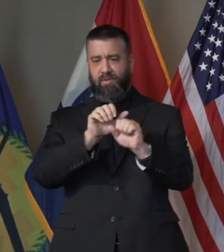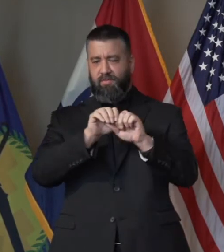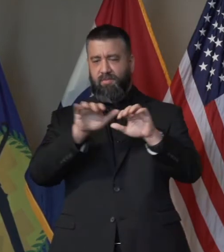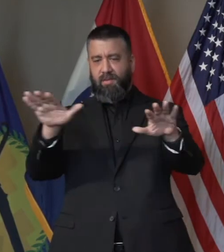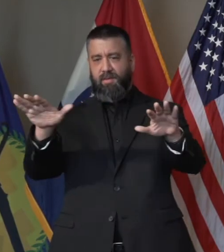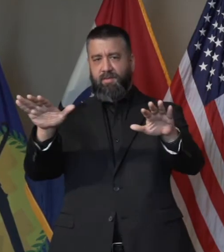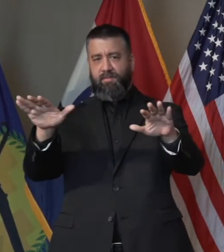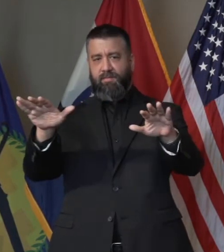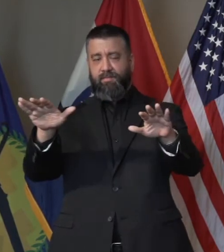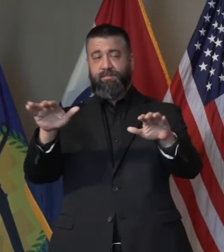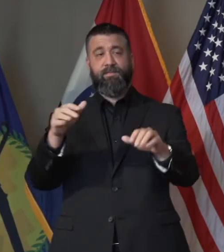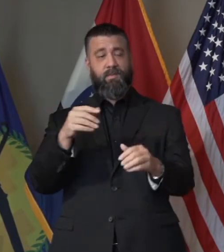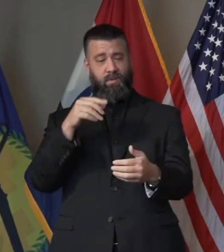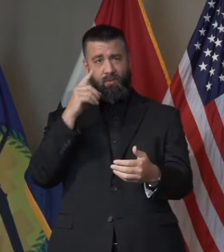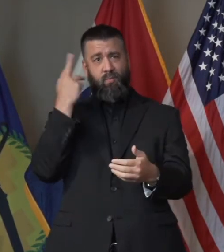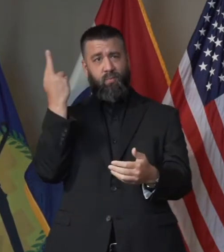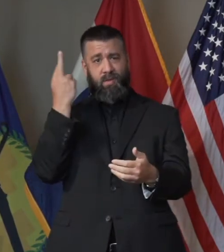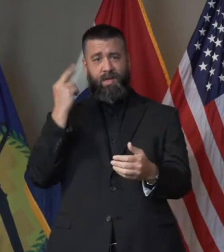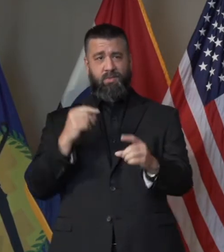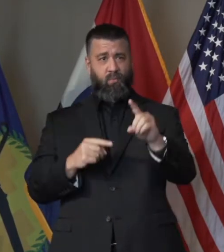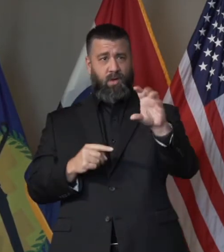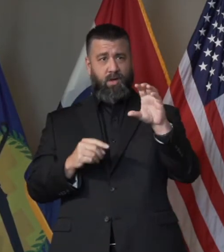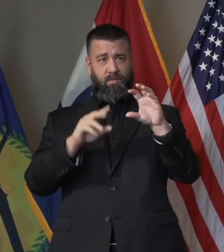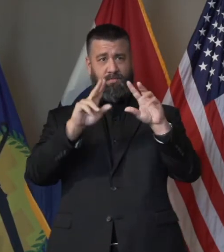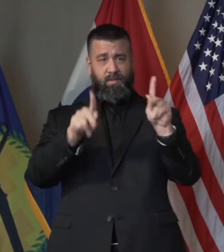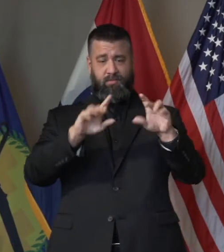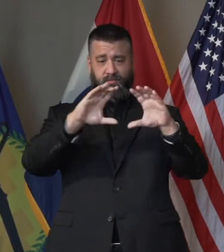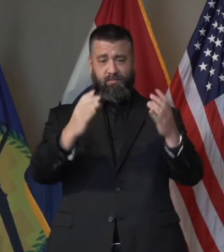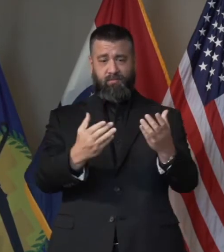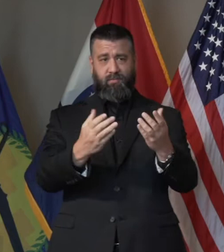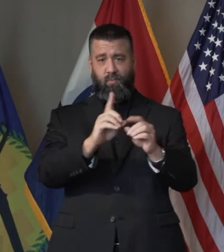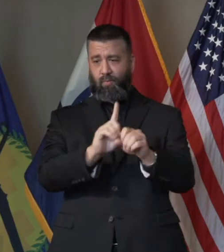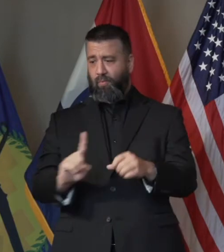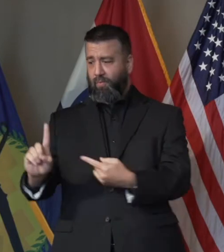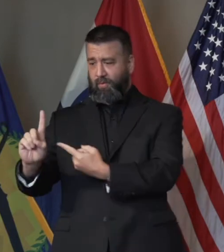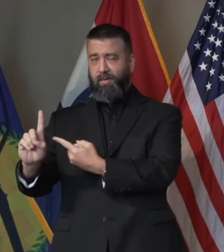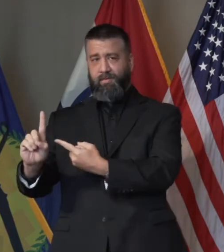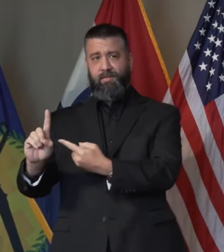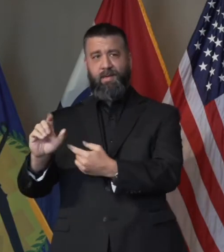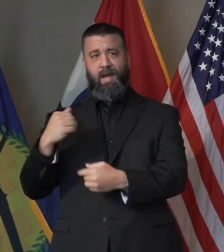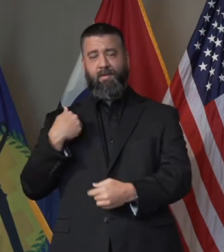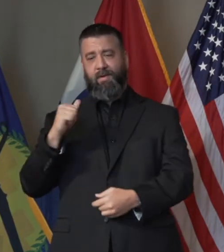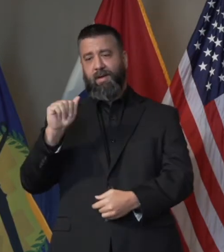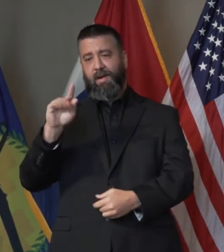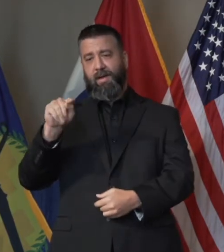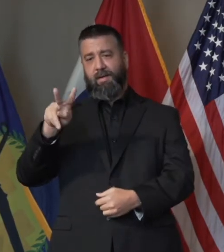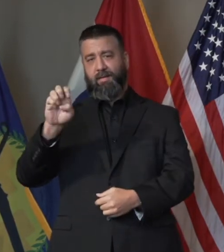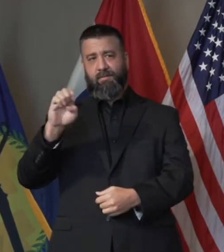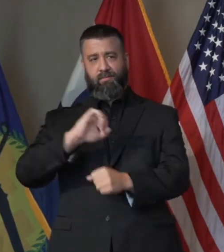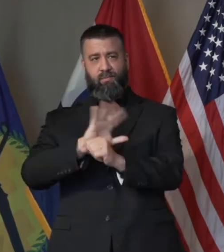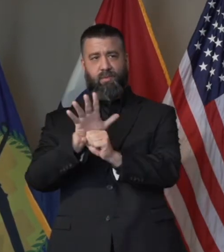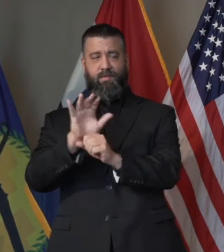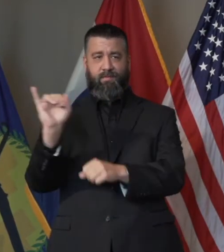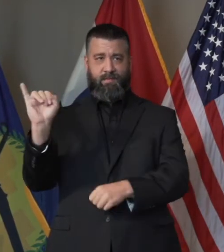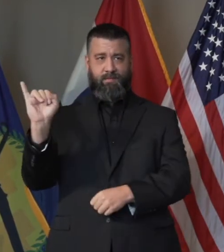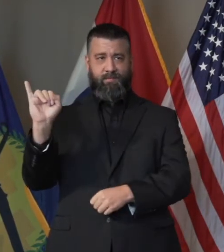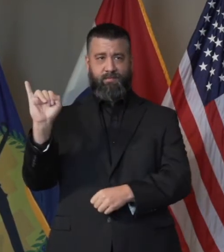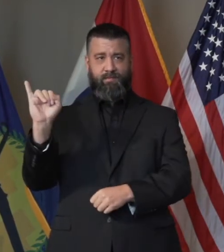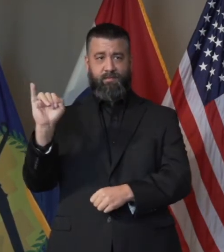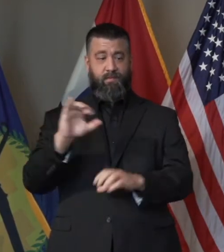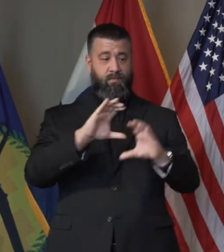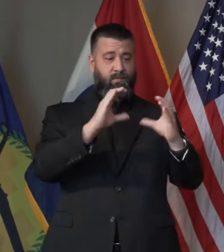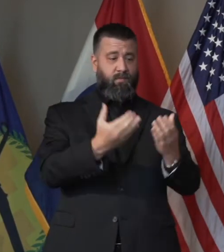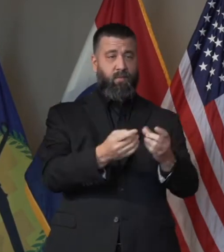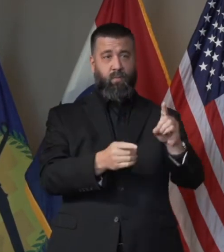1 out of every 100 St. Louis County adult residents had an active COVID-19 infection earlier this fall, while about 5 out of every